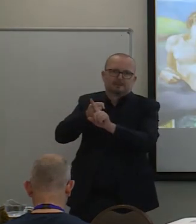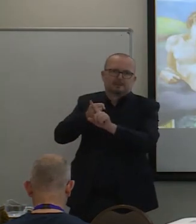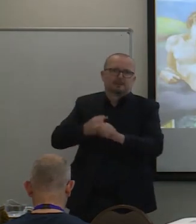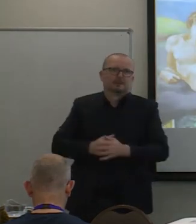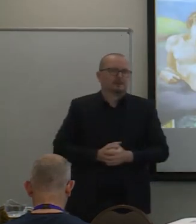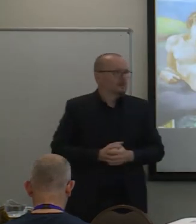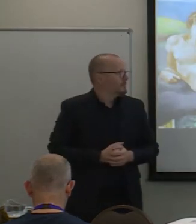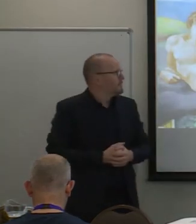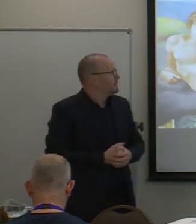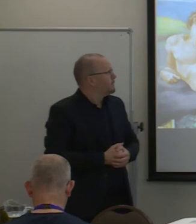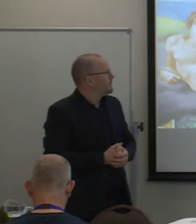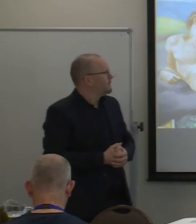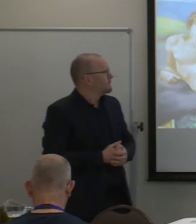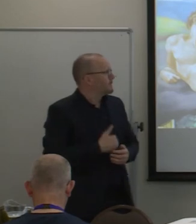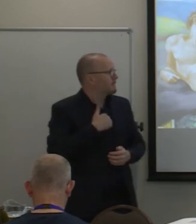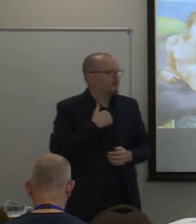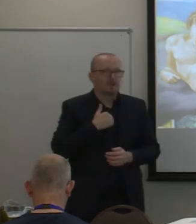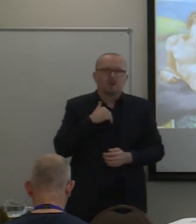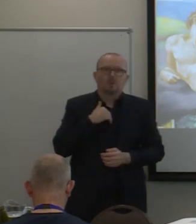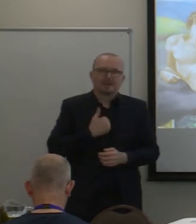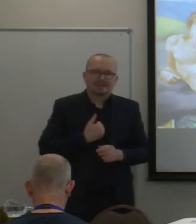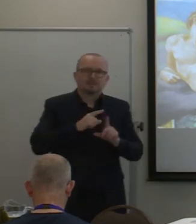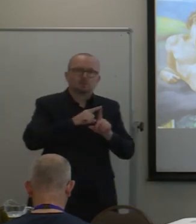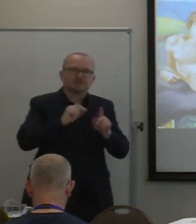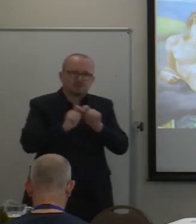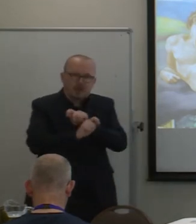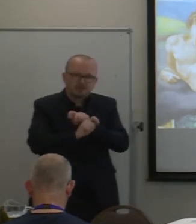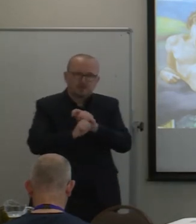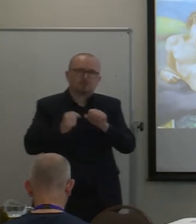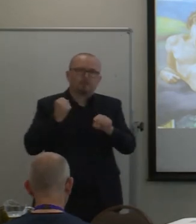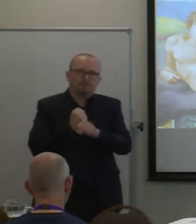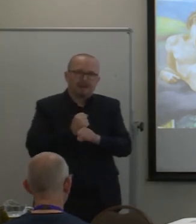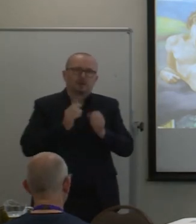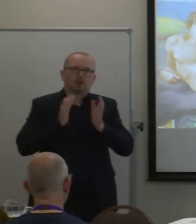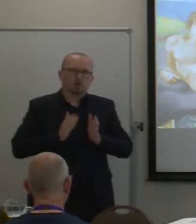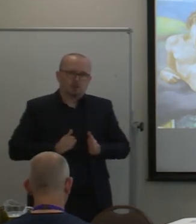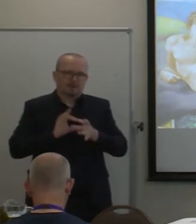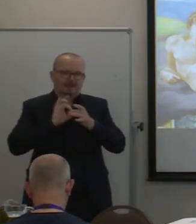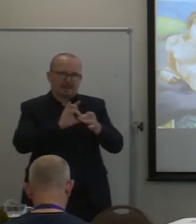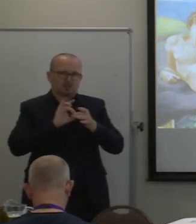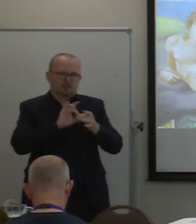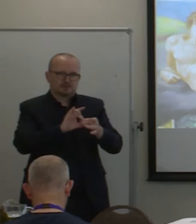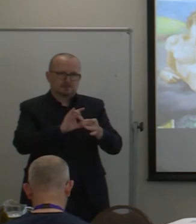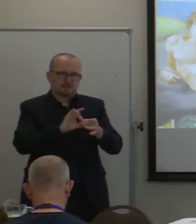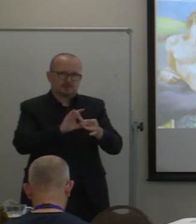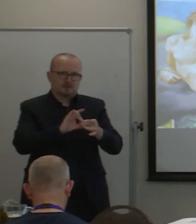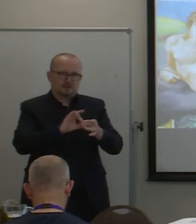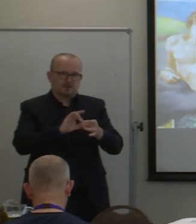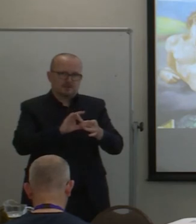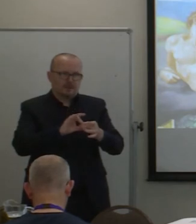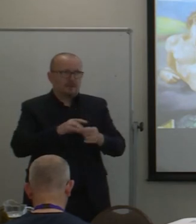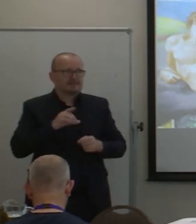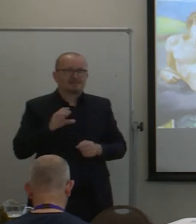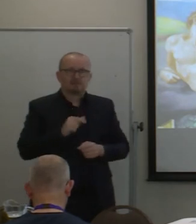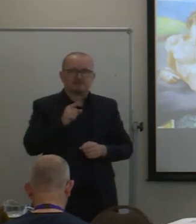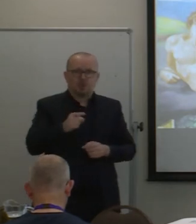We need to digitise to make human connections. Those NZDF records, frankly, are quite boring to look at.